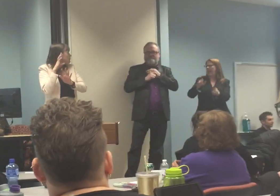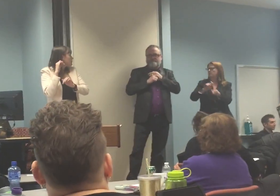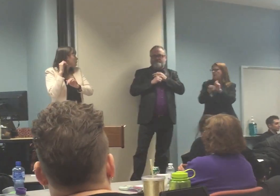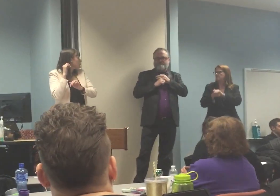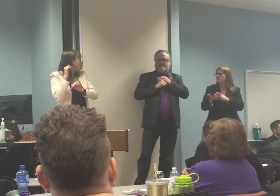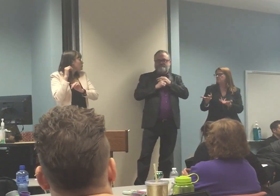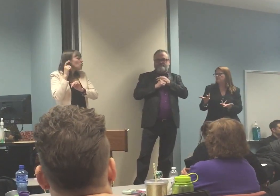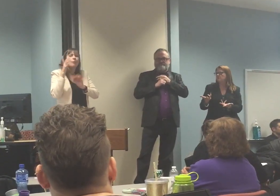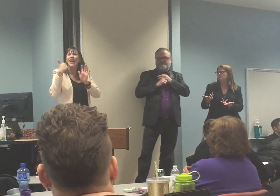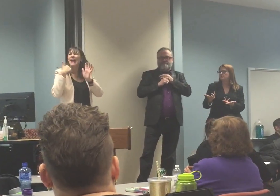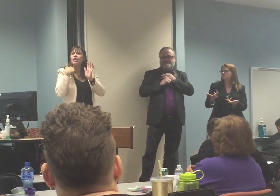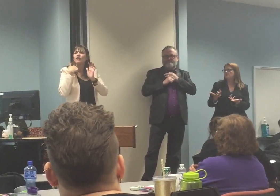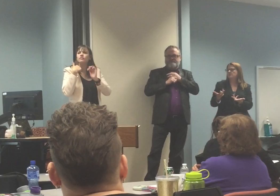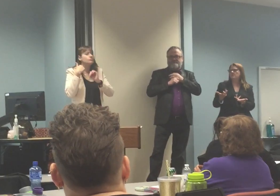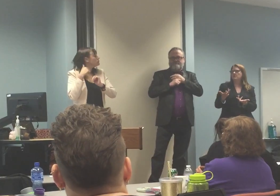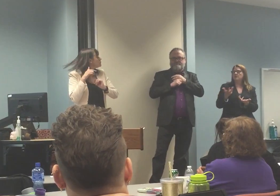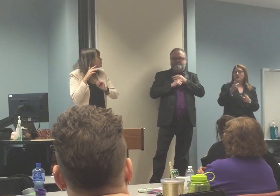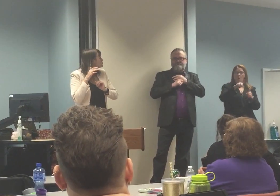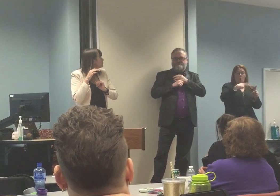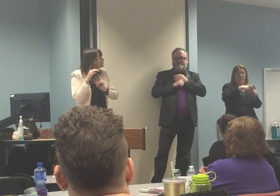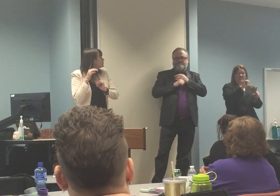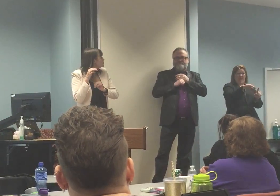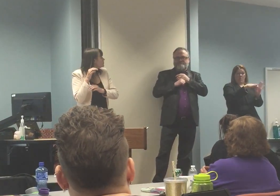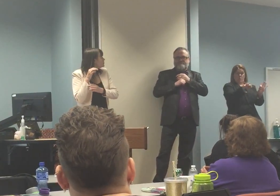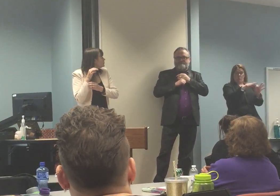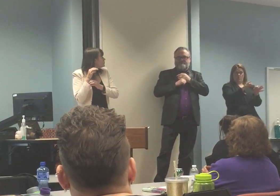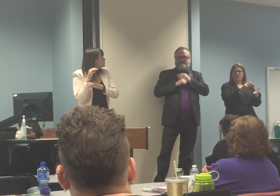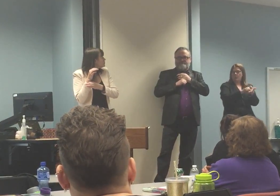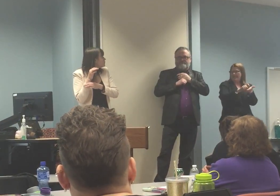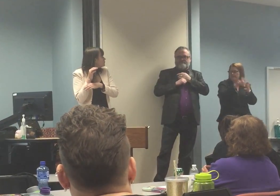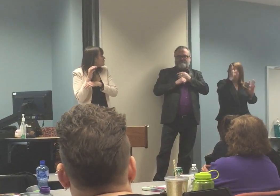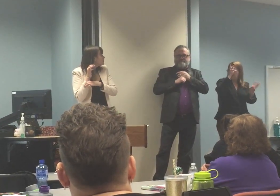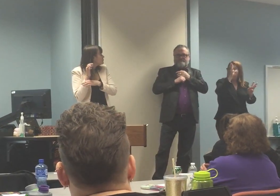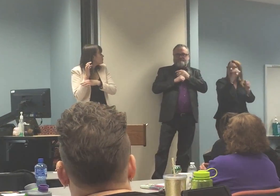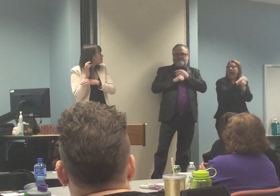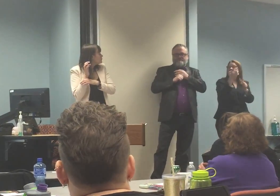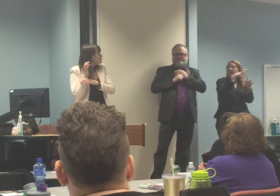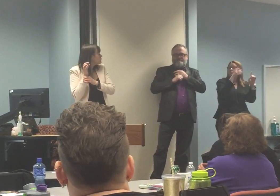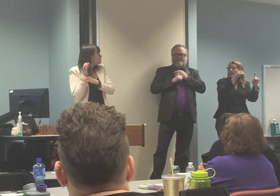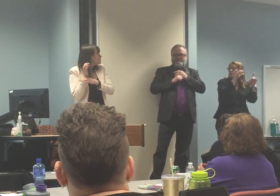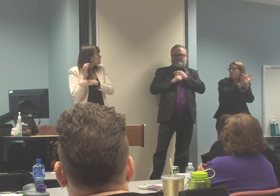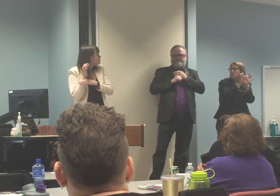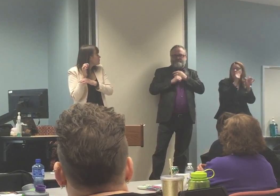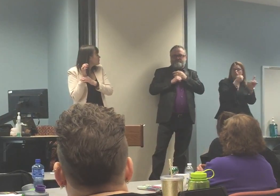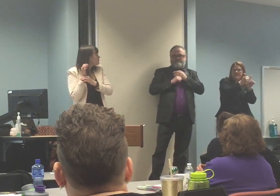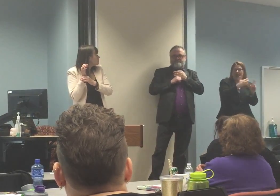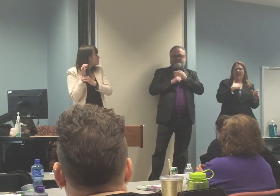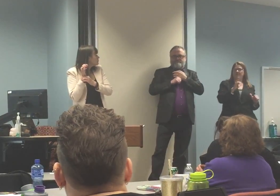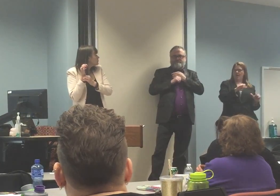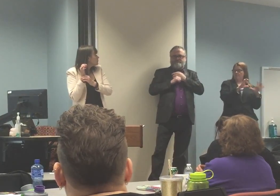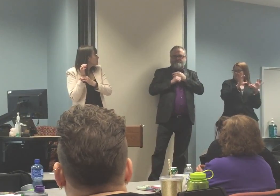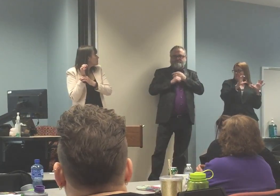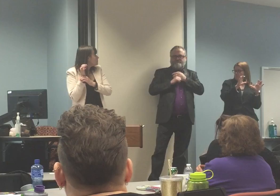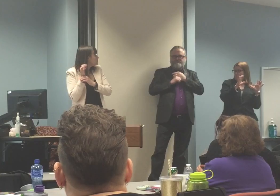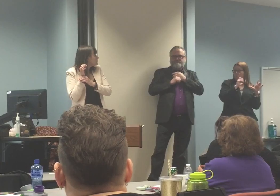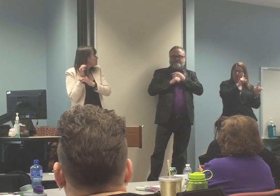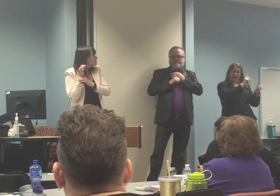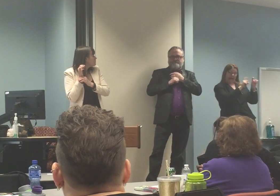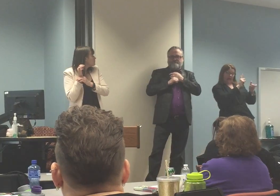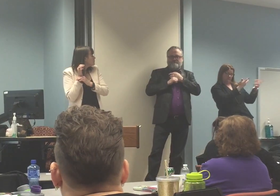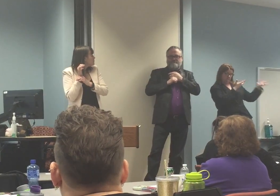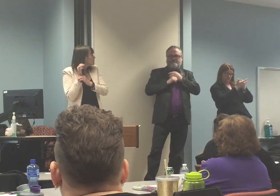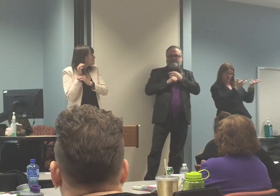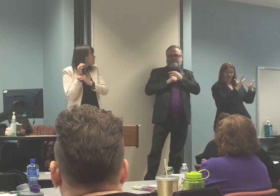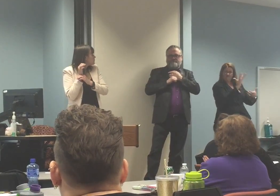changed. When that was written, were any educational interpreters who held that credential consulted or